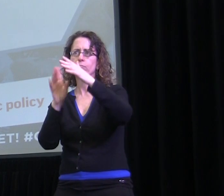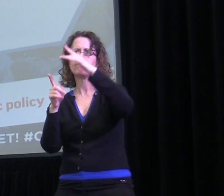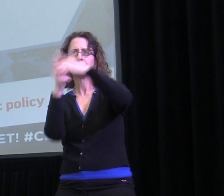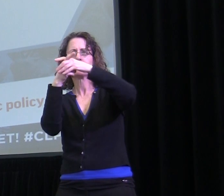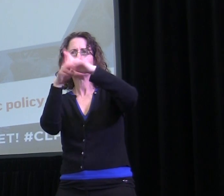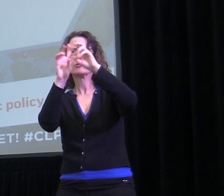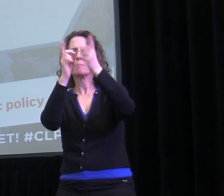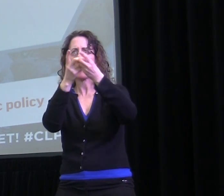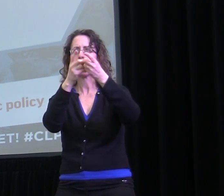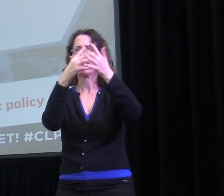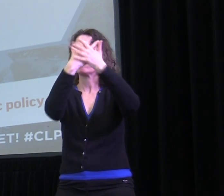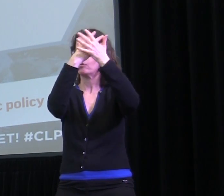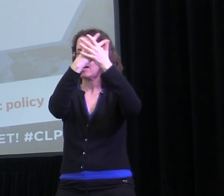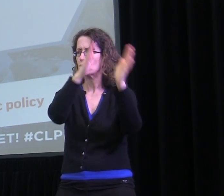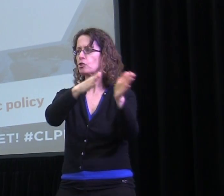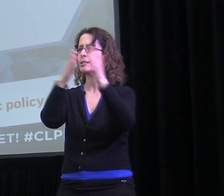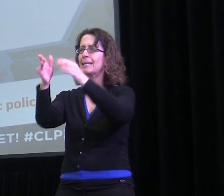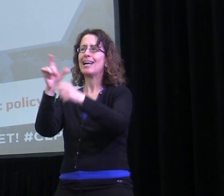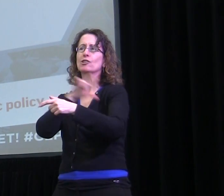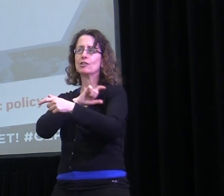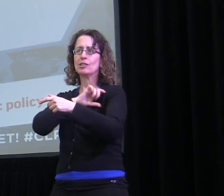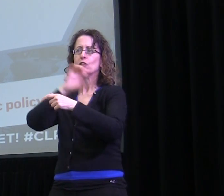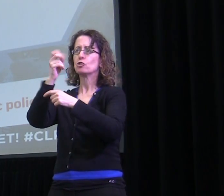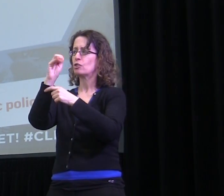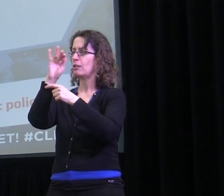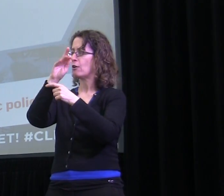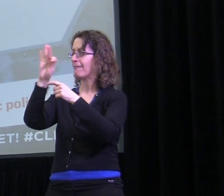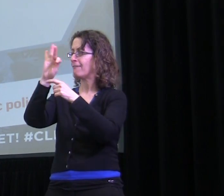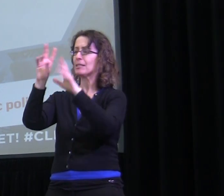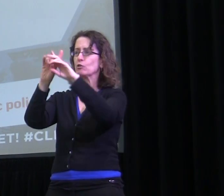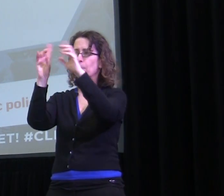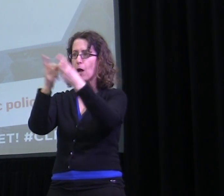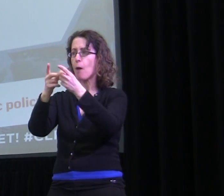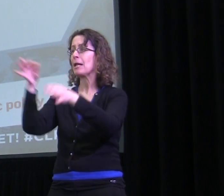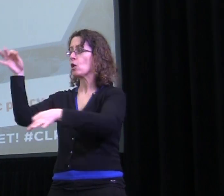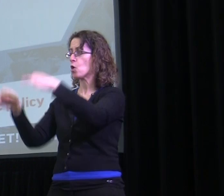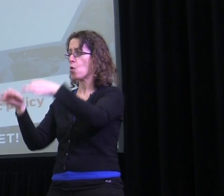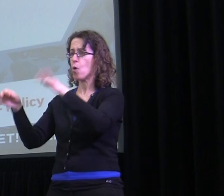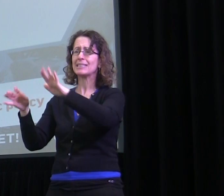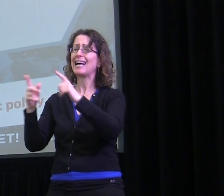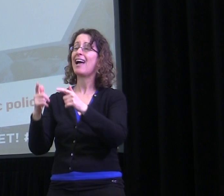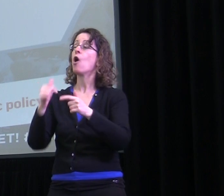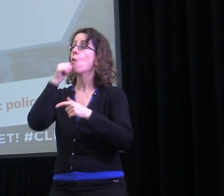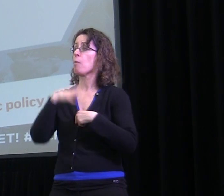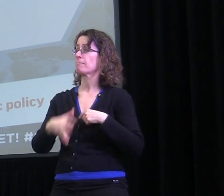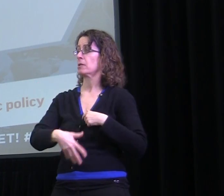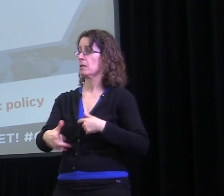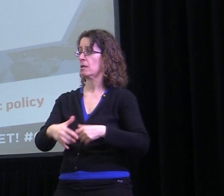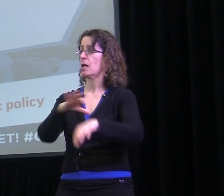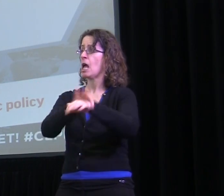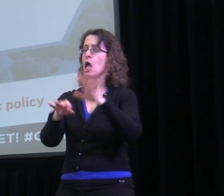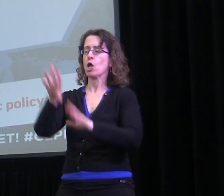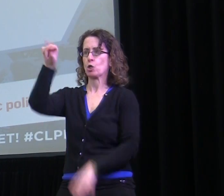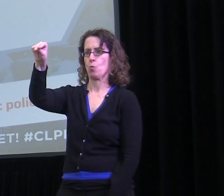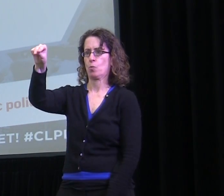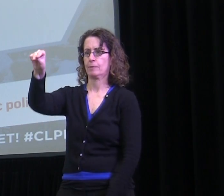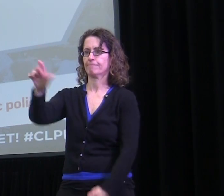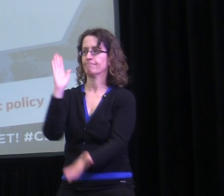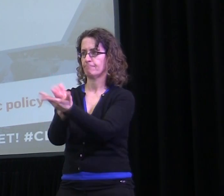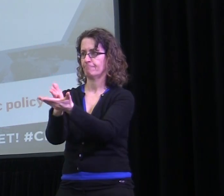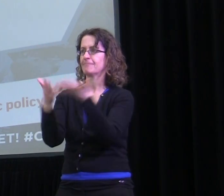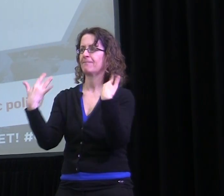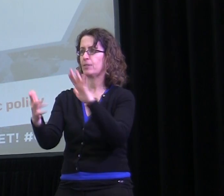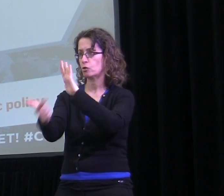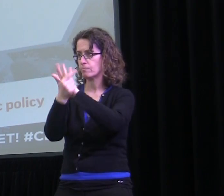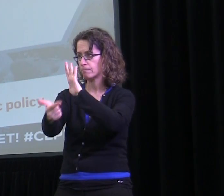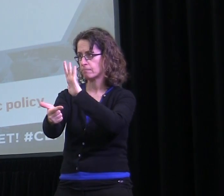on the Sheriff's Department, on medical providers, and courts to keep people unshackled and further that legislation. Prisons break people,